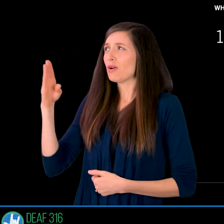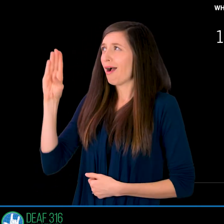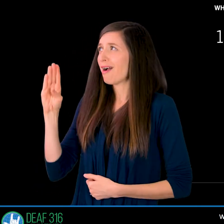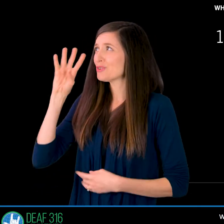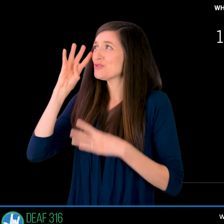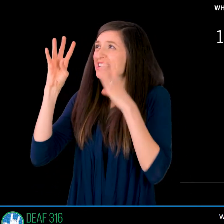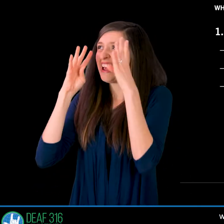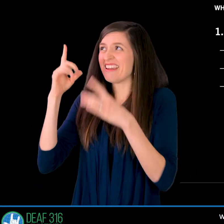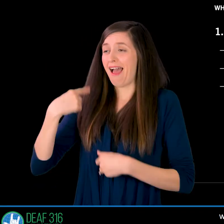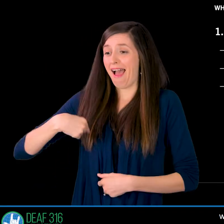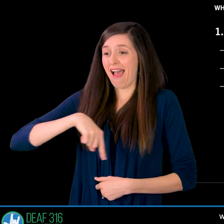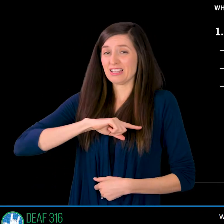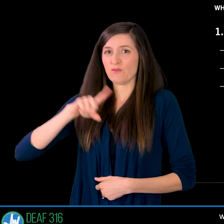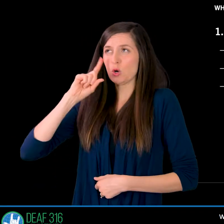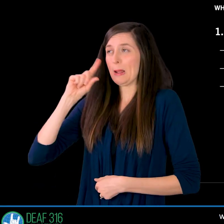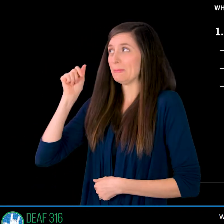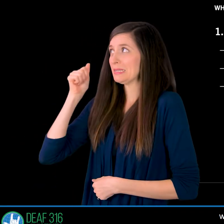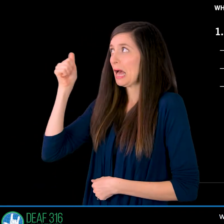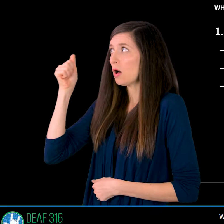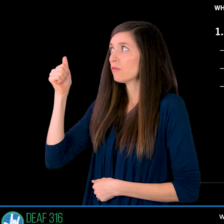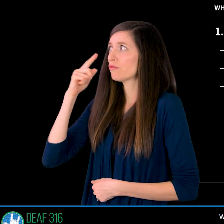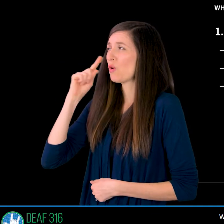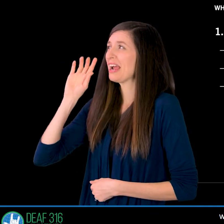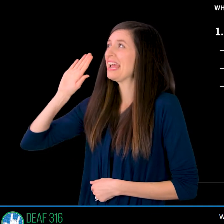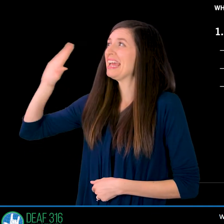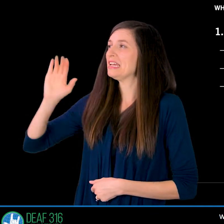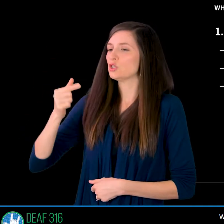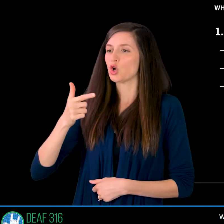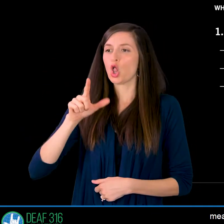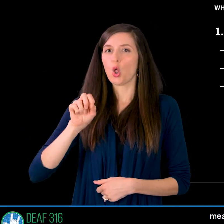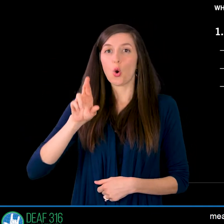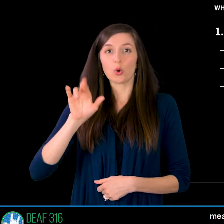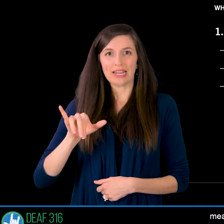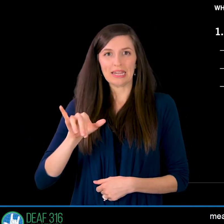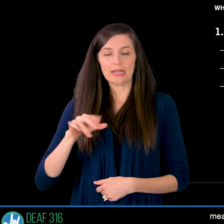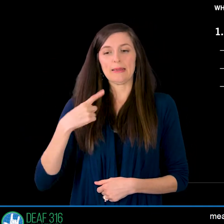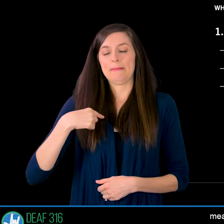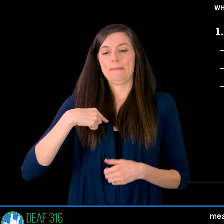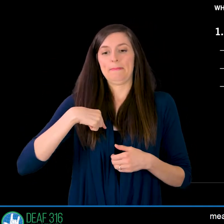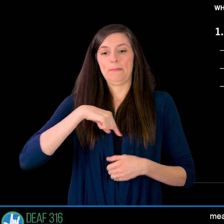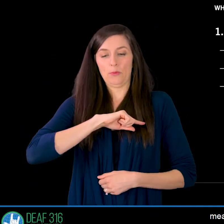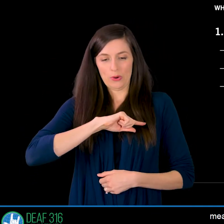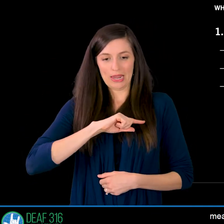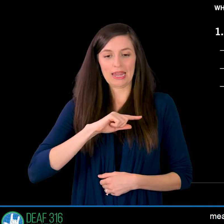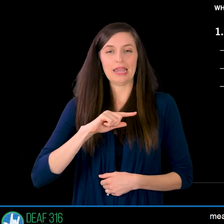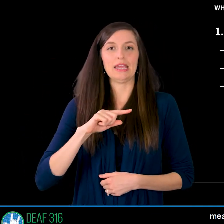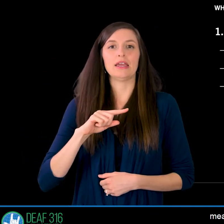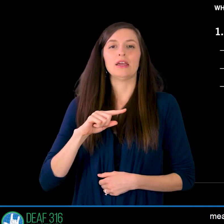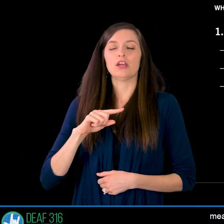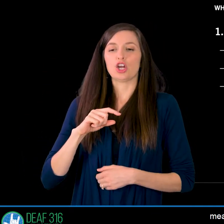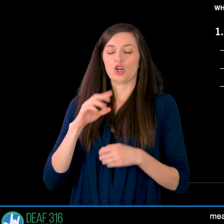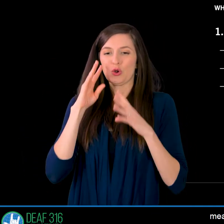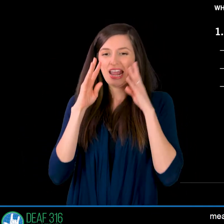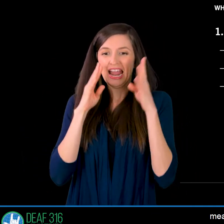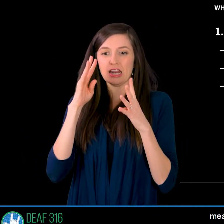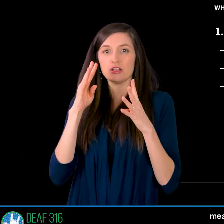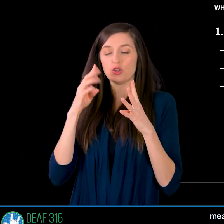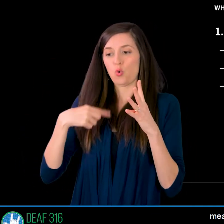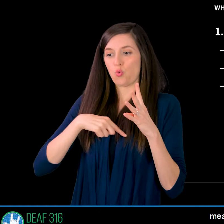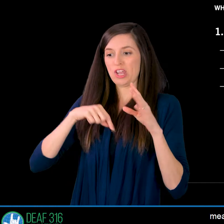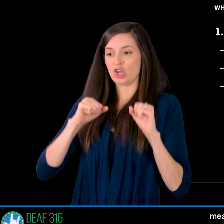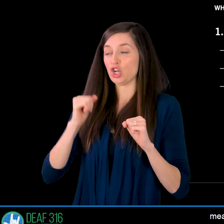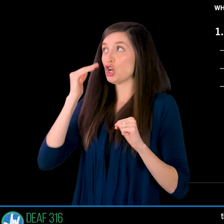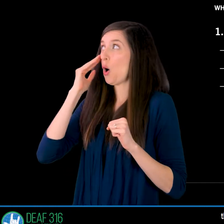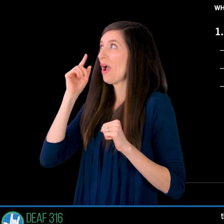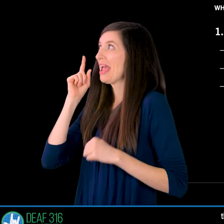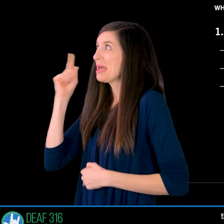His glory, which we said meant God created us for His glory, means that His glory be known as the greatest